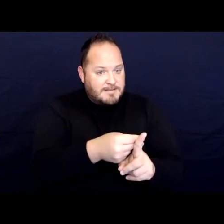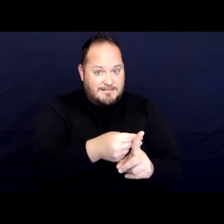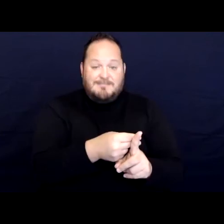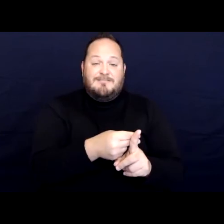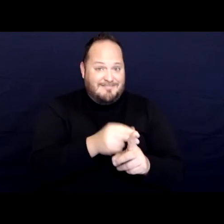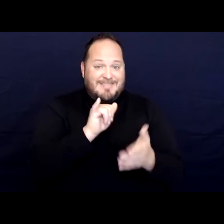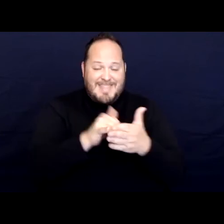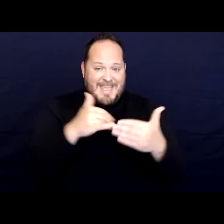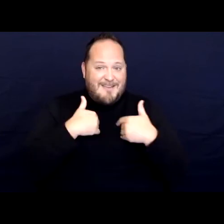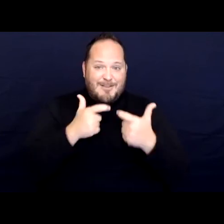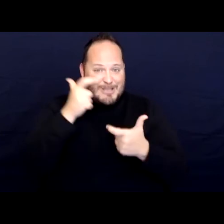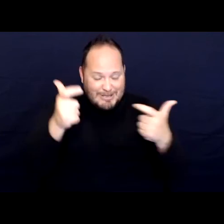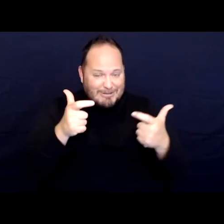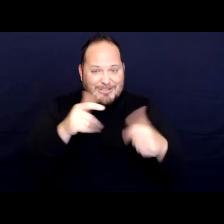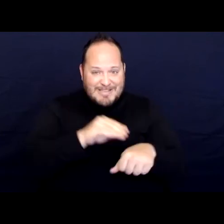that had a huge impact.